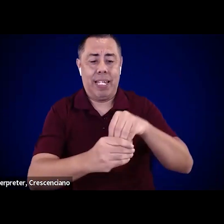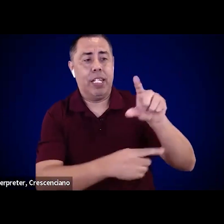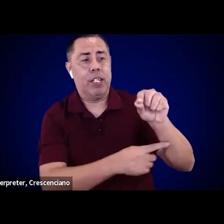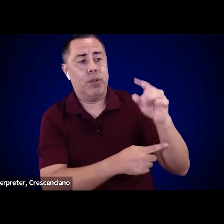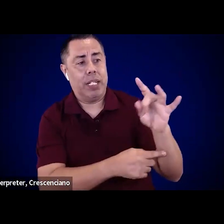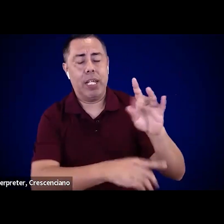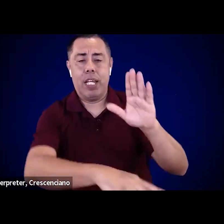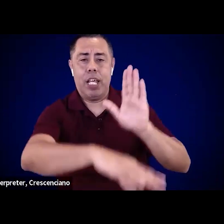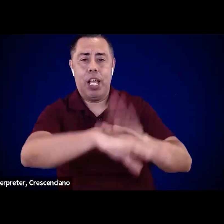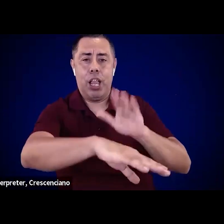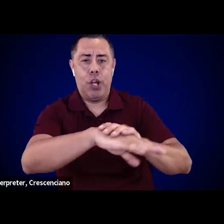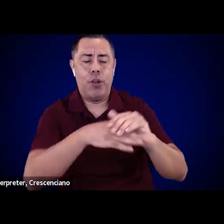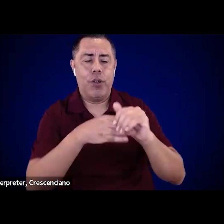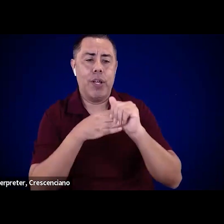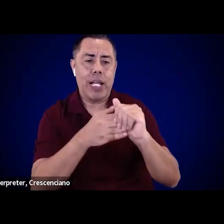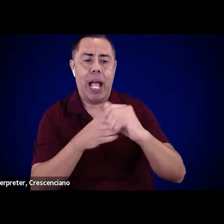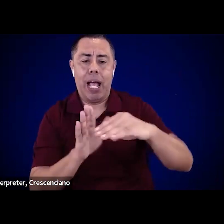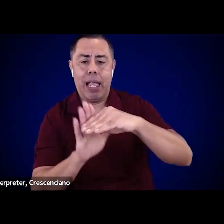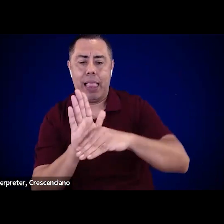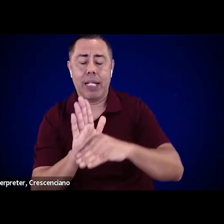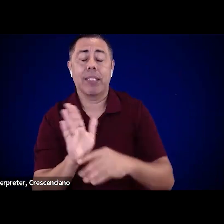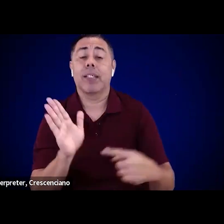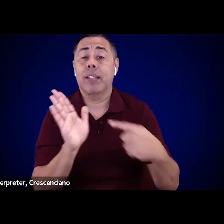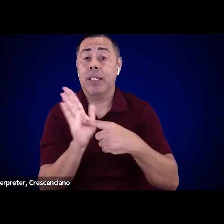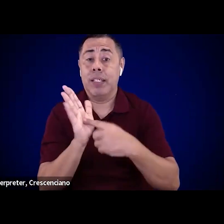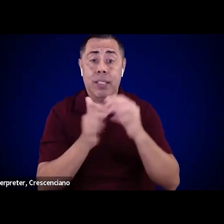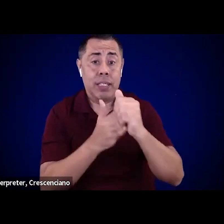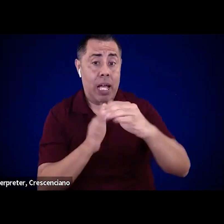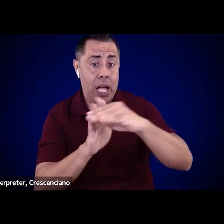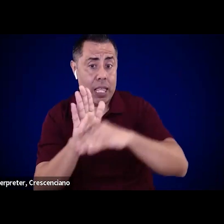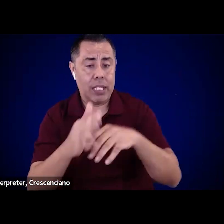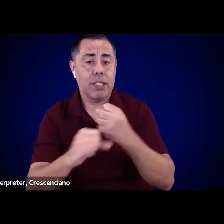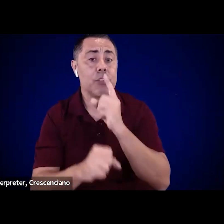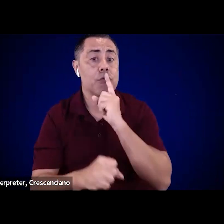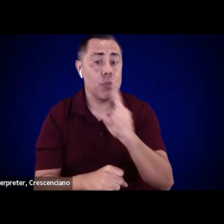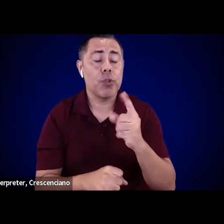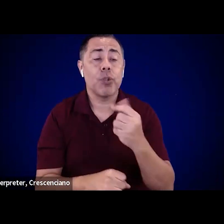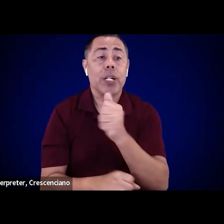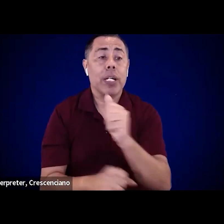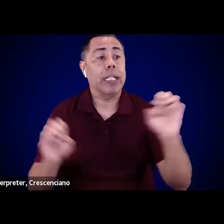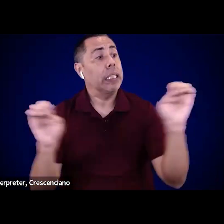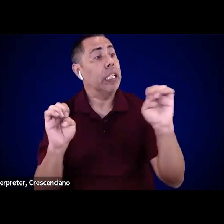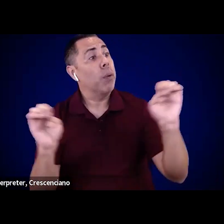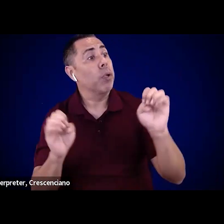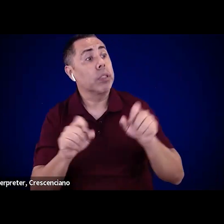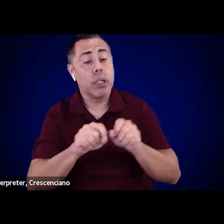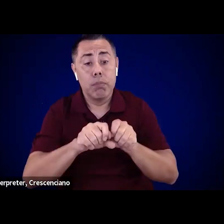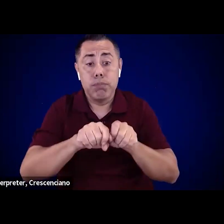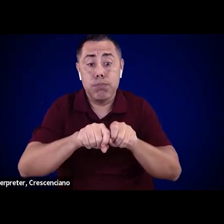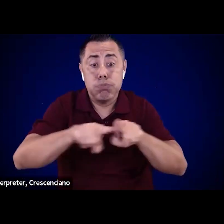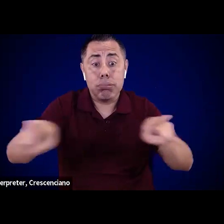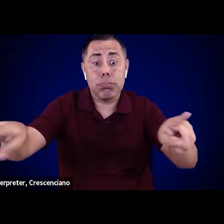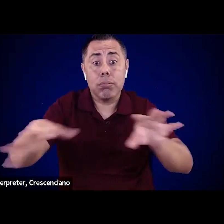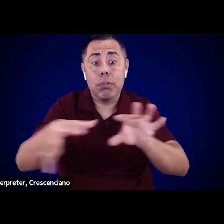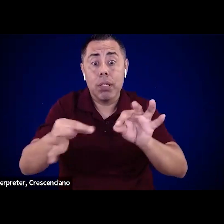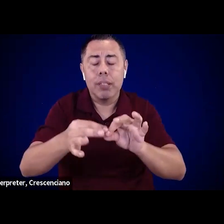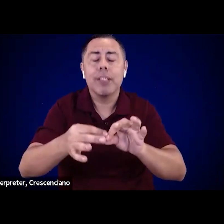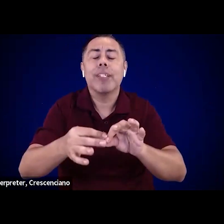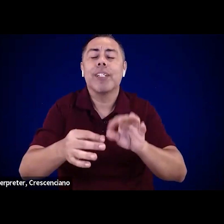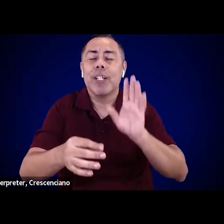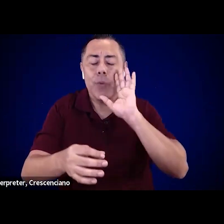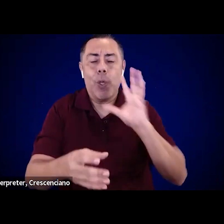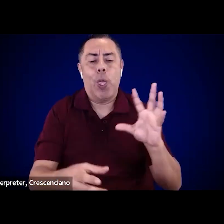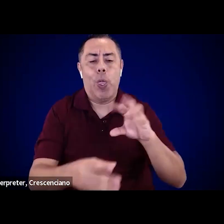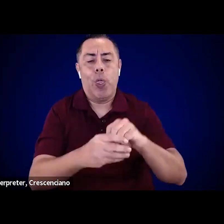emergency notifications can be sent and received with accessibility in mind. They were created using an integrated